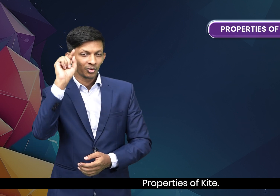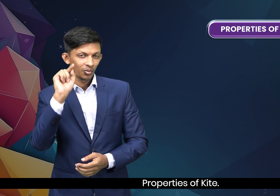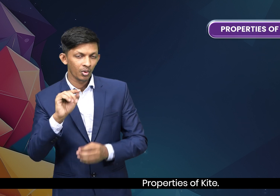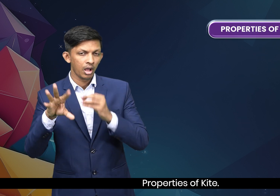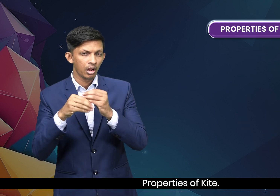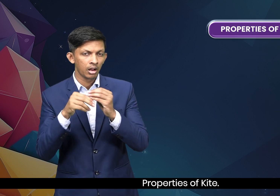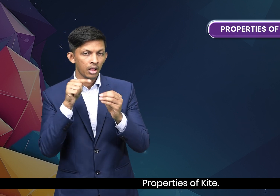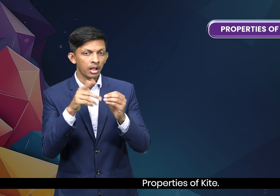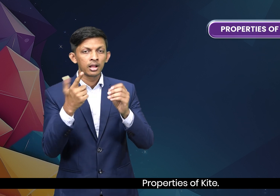Properties of kite.